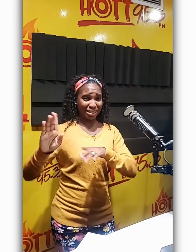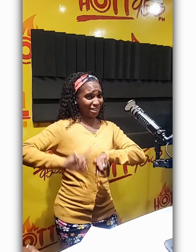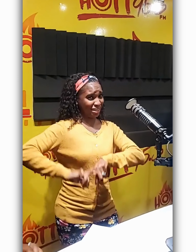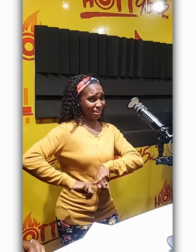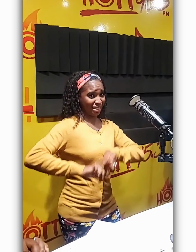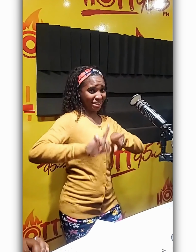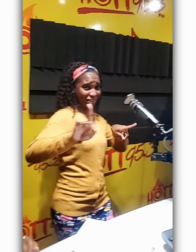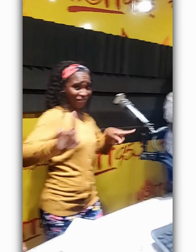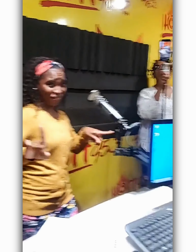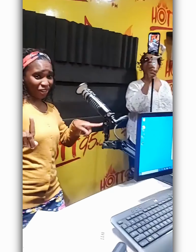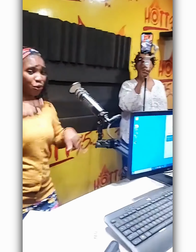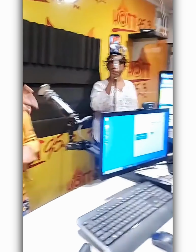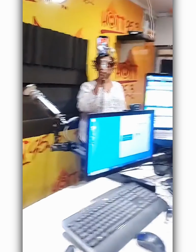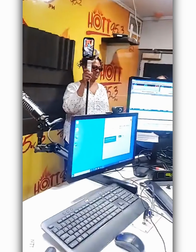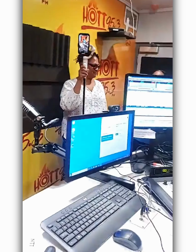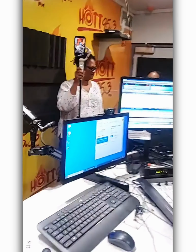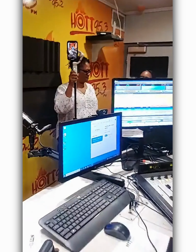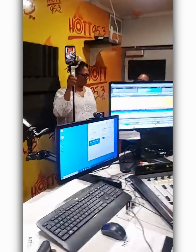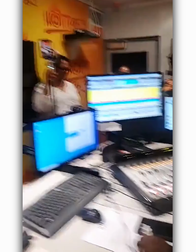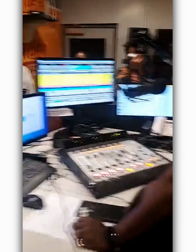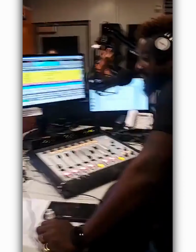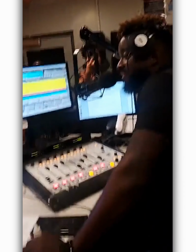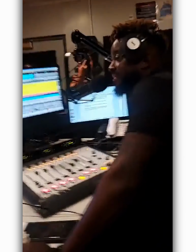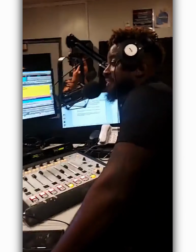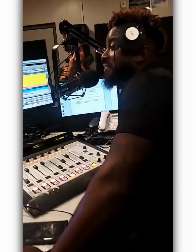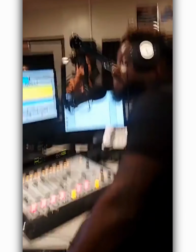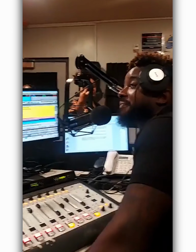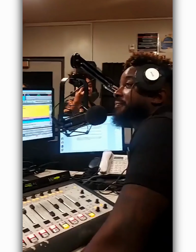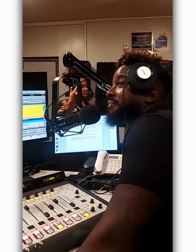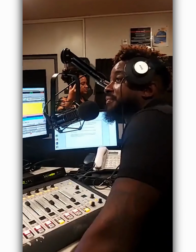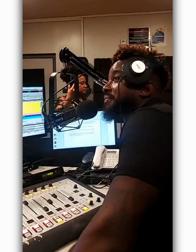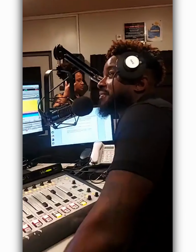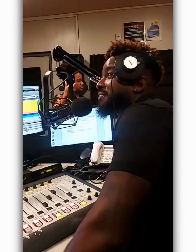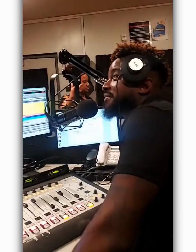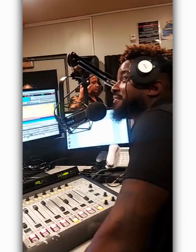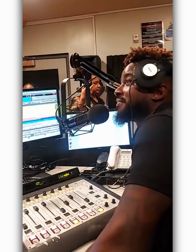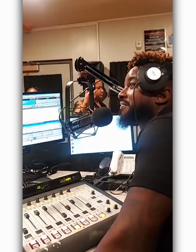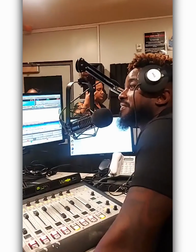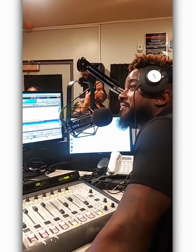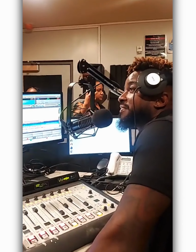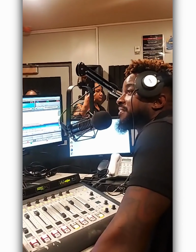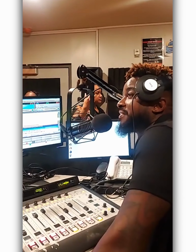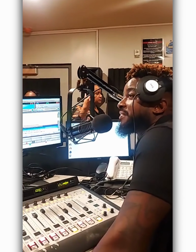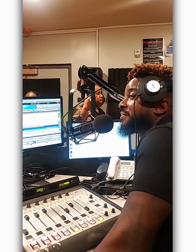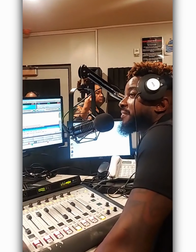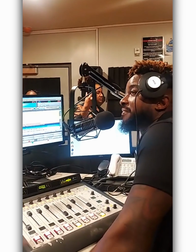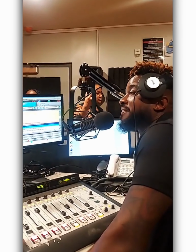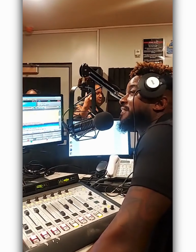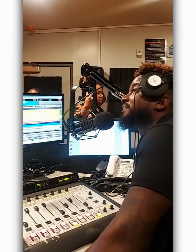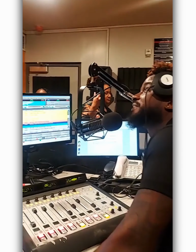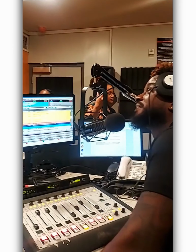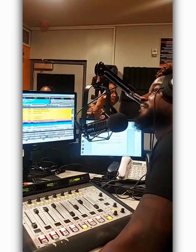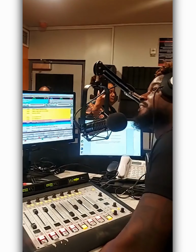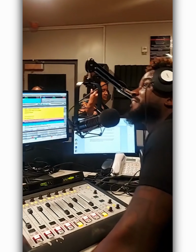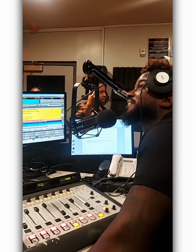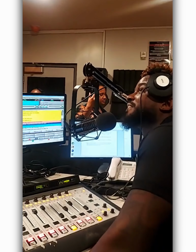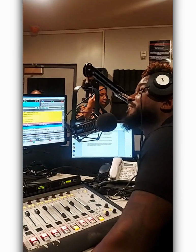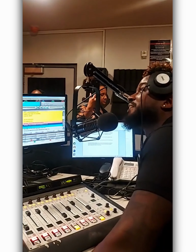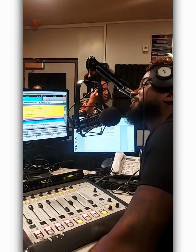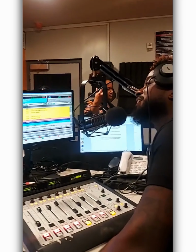able-bodied person, Scott, a learned person, going to do business for the first time, going through your mind before you